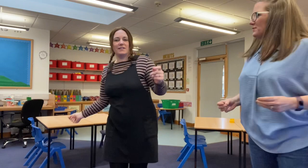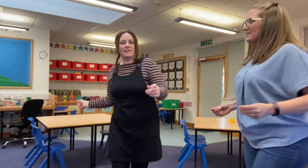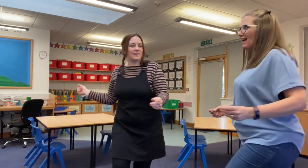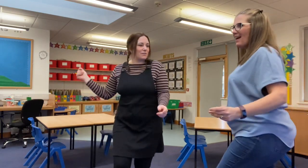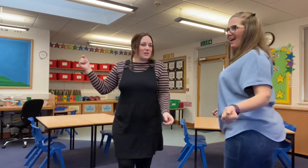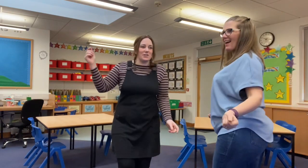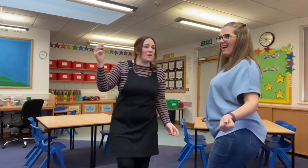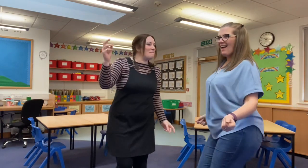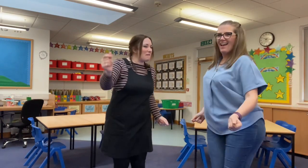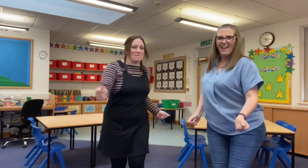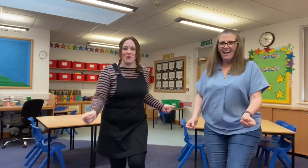That's what I'm going to do, a mum move. Yeah.